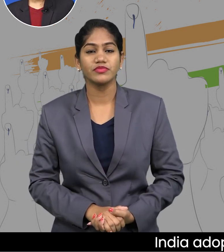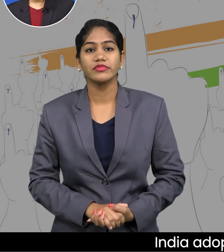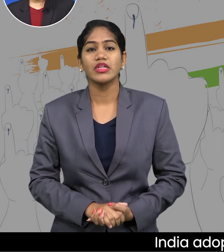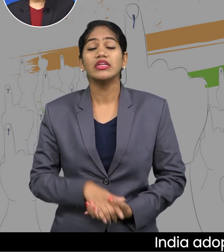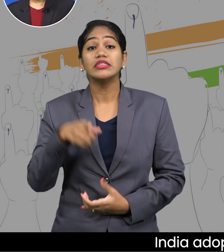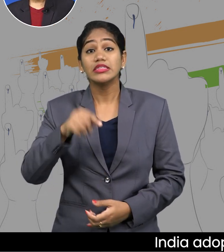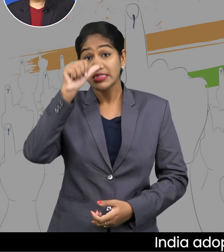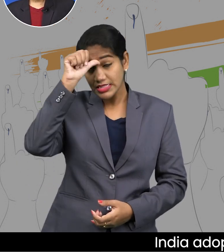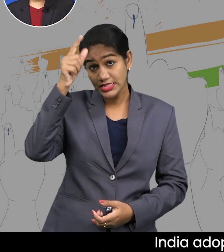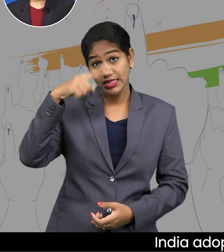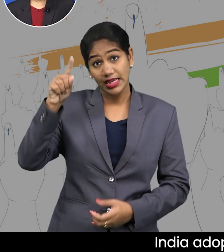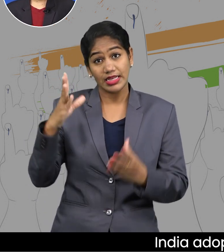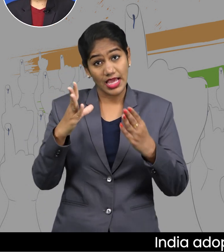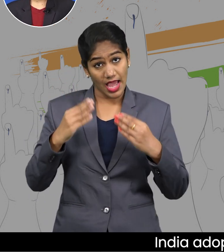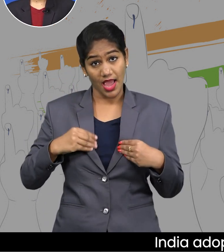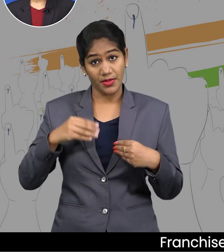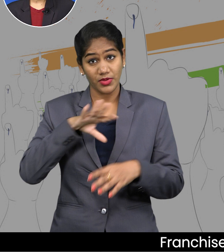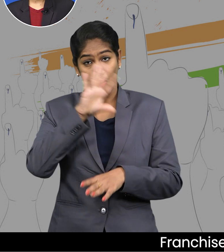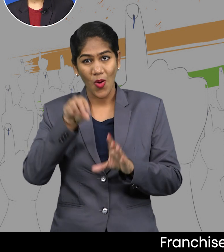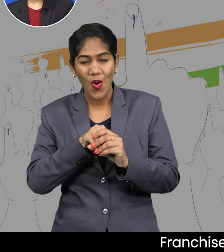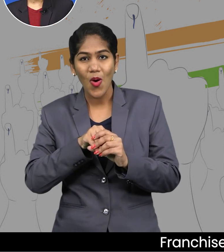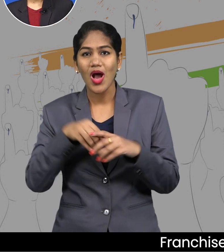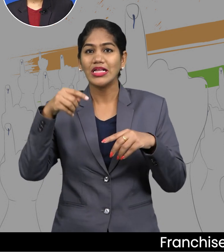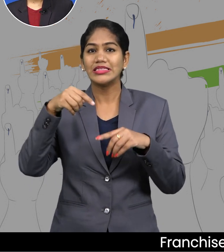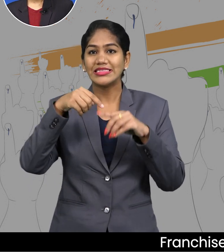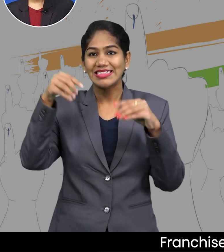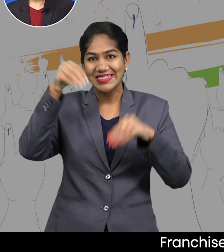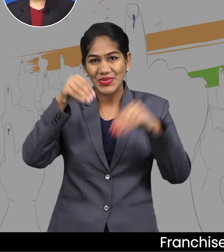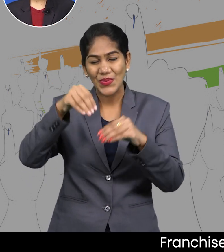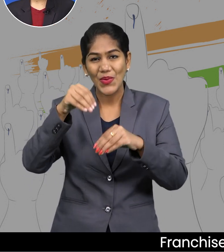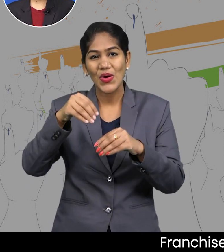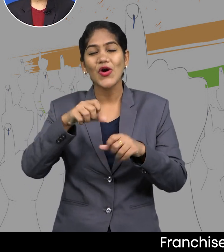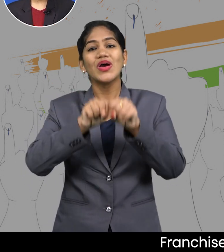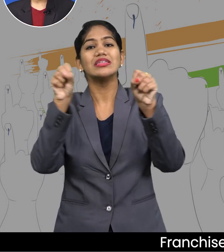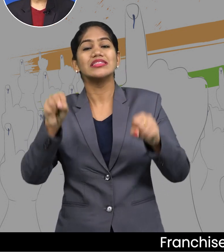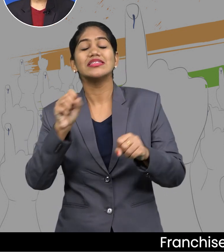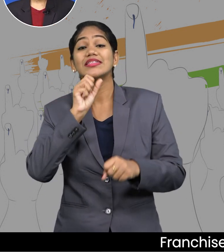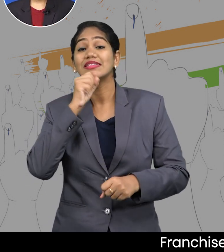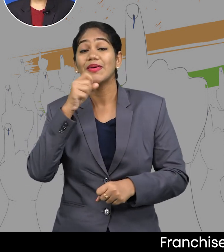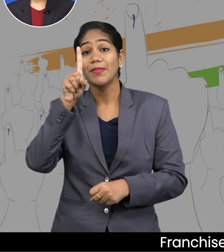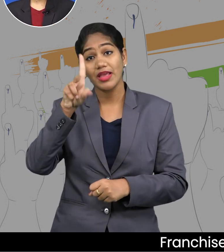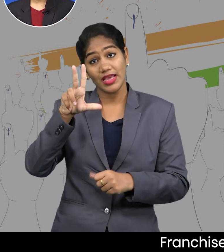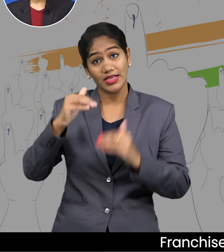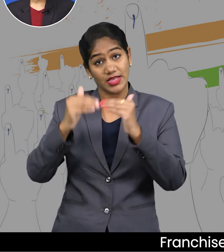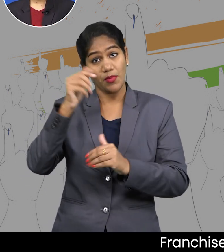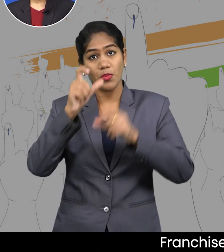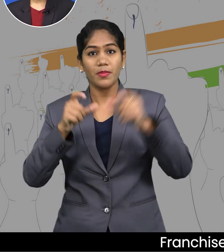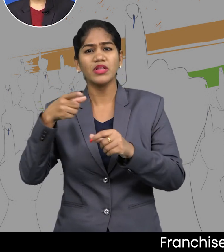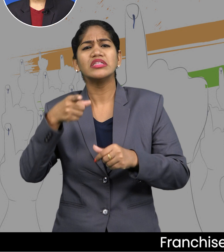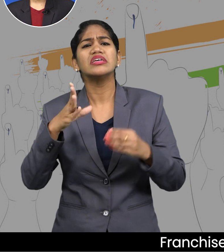India adopted the universal adult franchise on 26 January